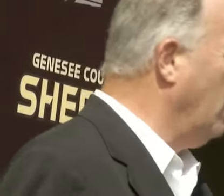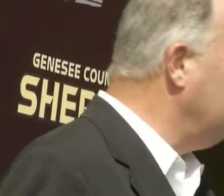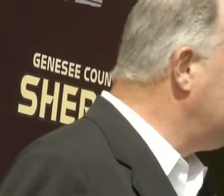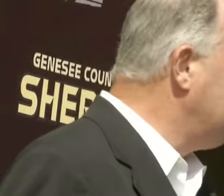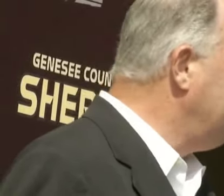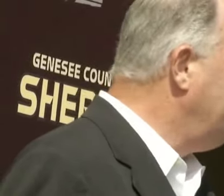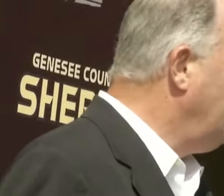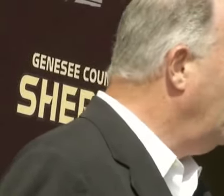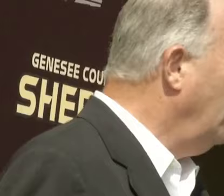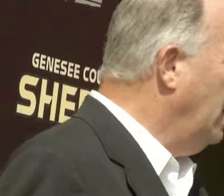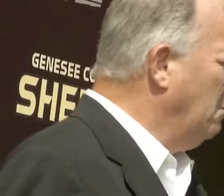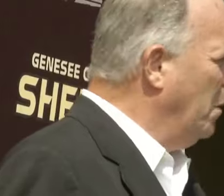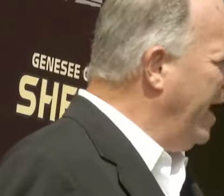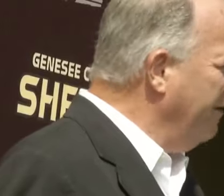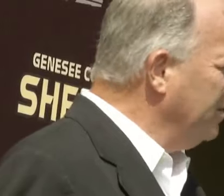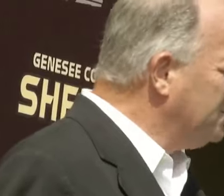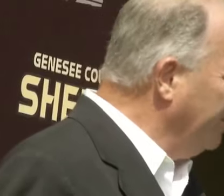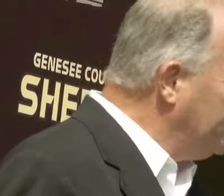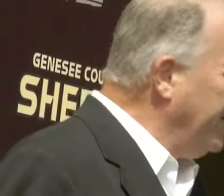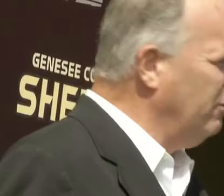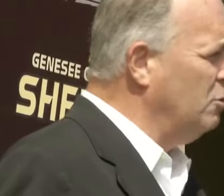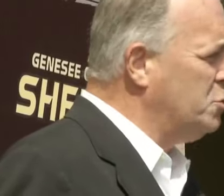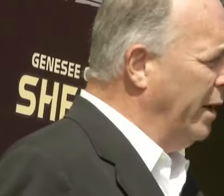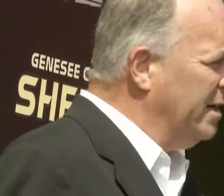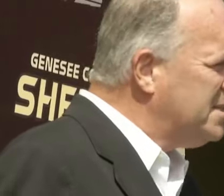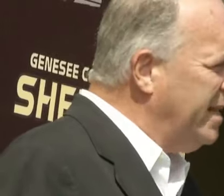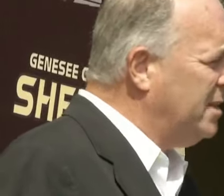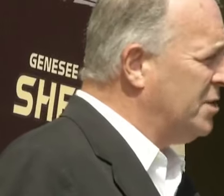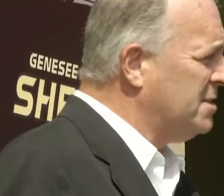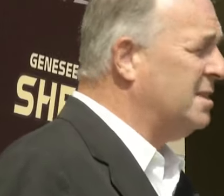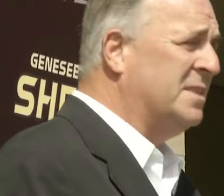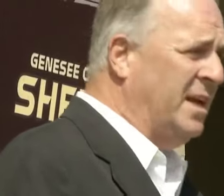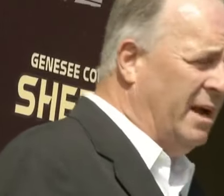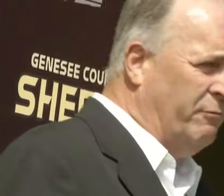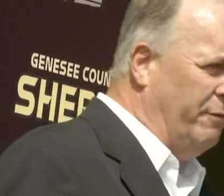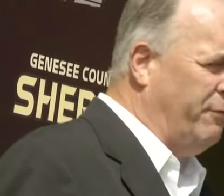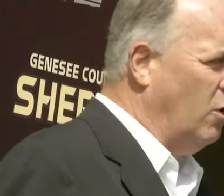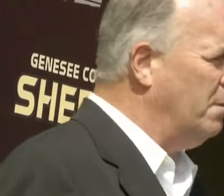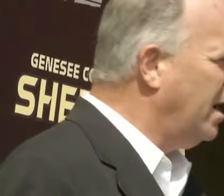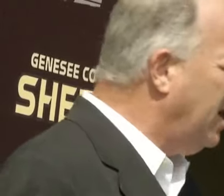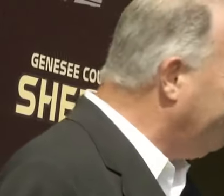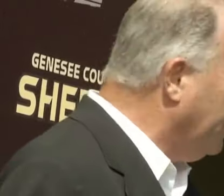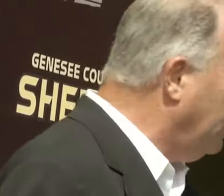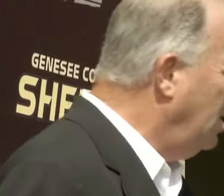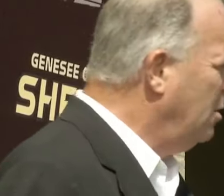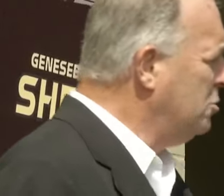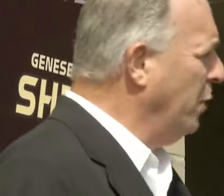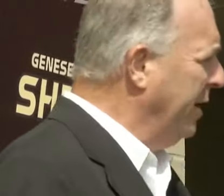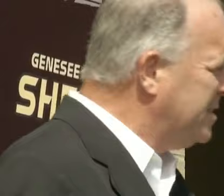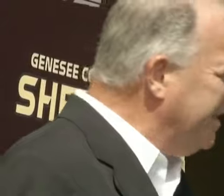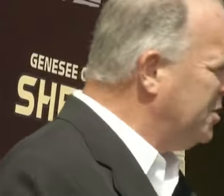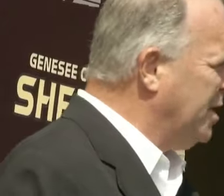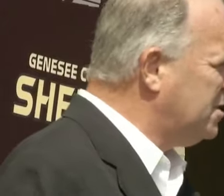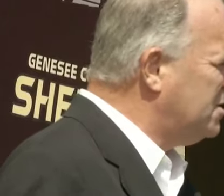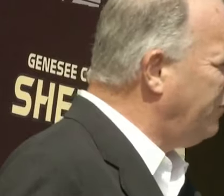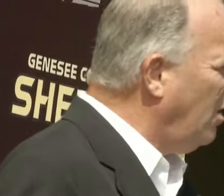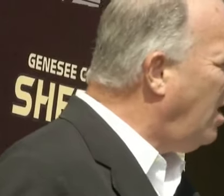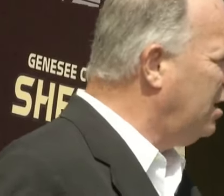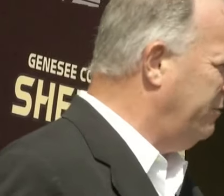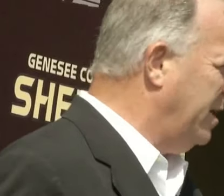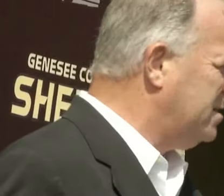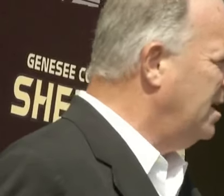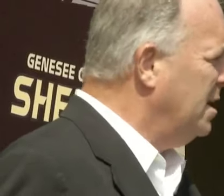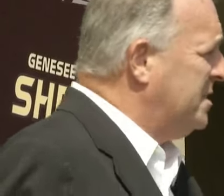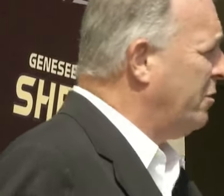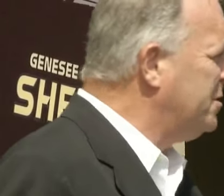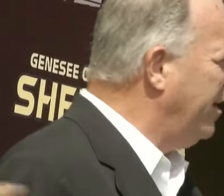lots of forms. And when we have an attorney general who's willing to seek justice in every form, a governor who's willing to seek justice for